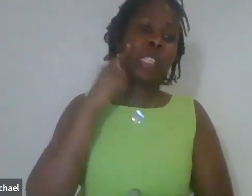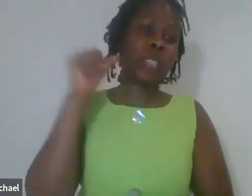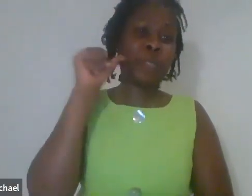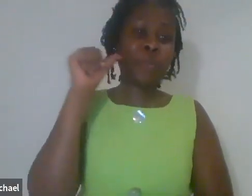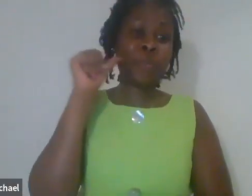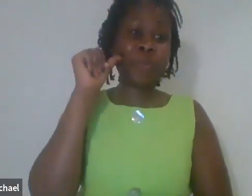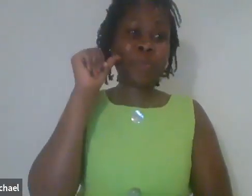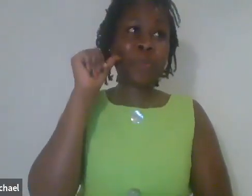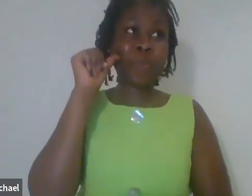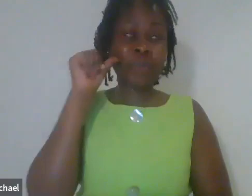On your cheek.